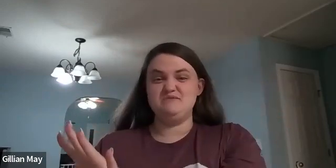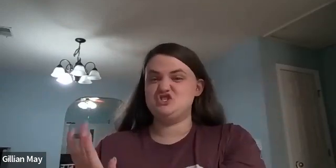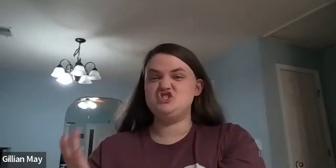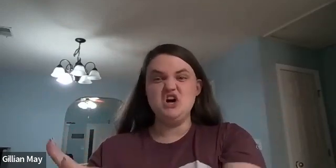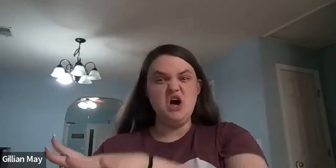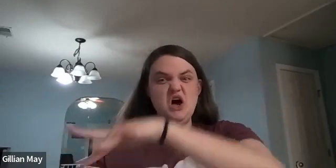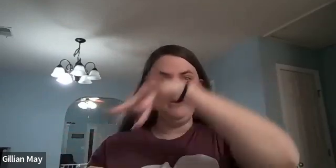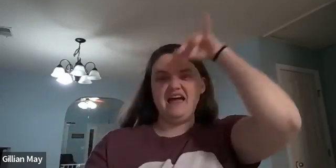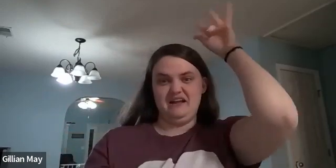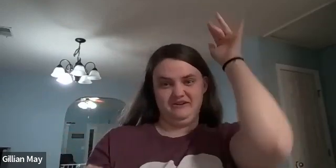just so angry.